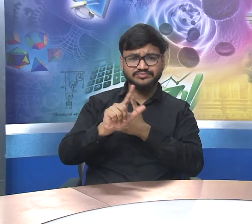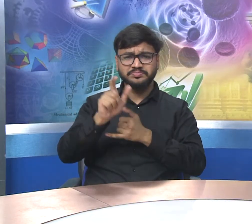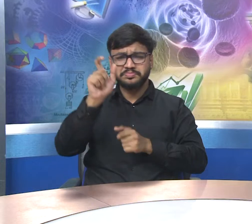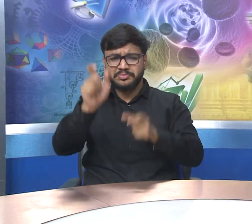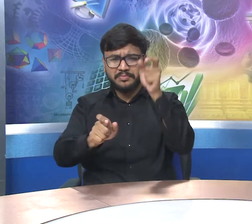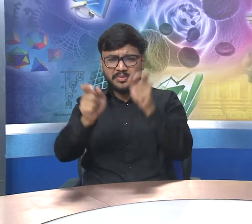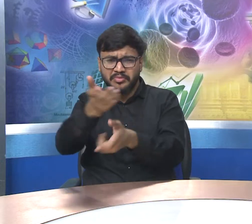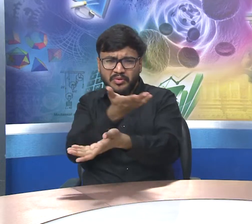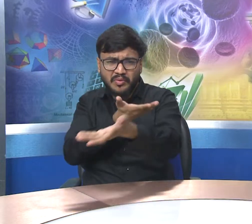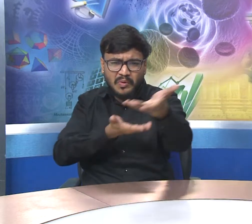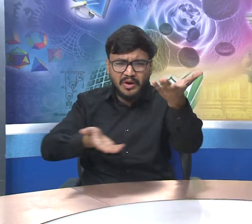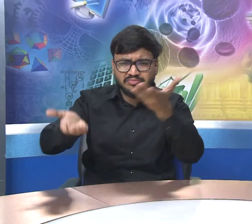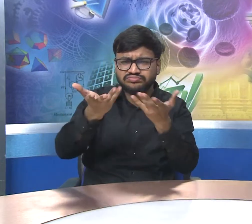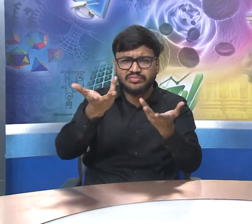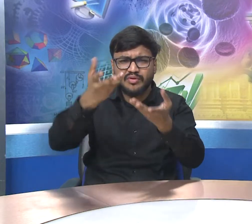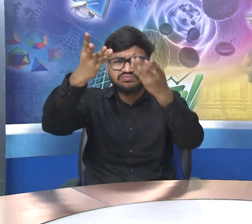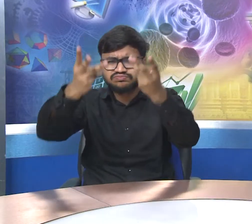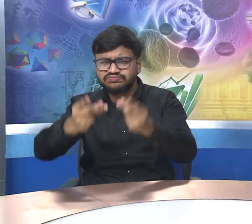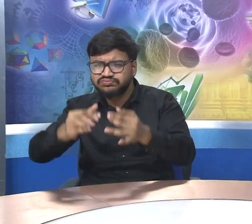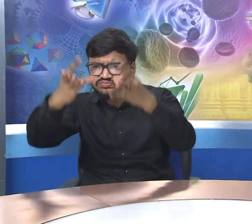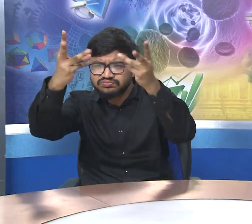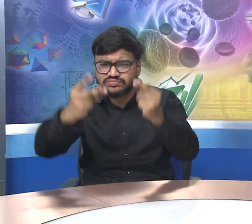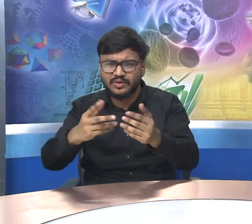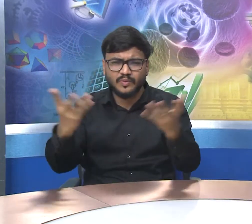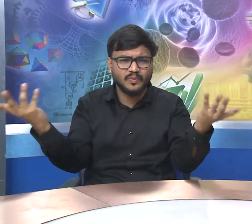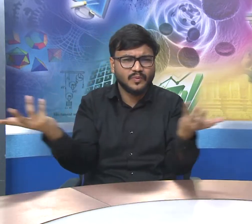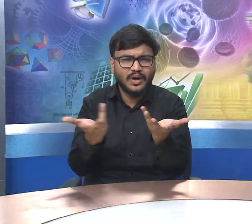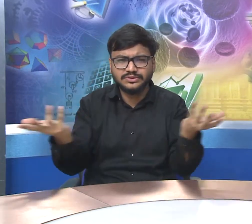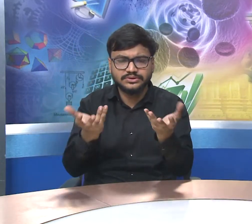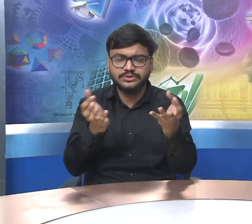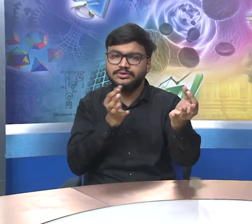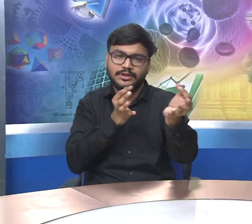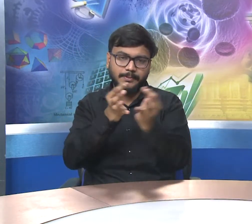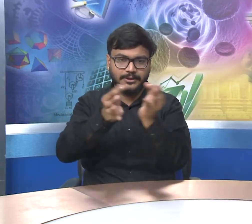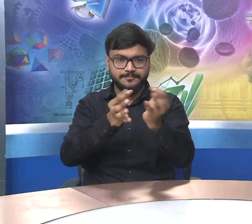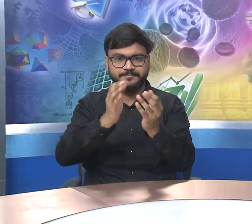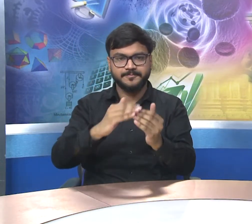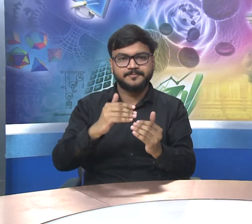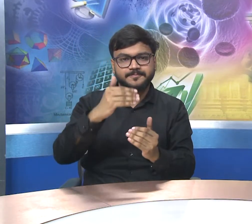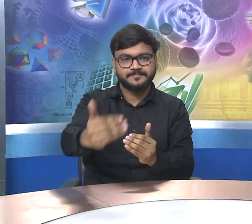Now we will learn the topic is the number of ISL users.